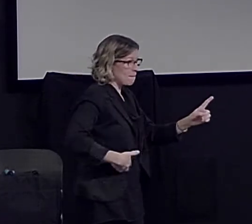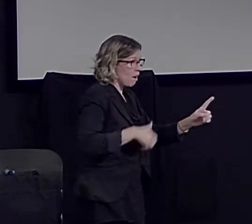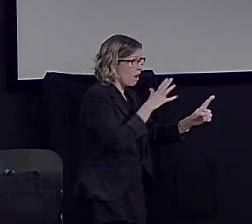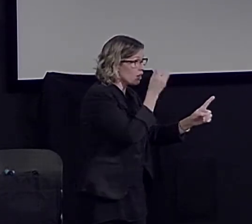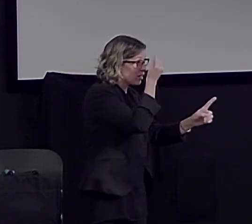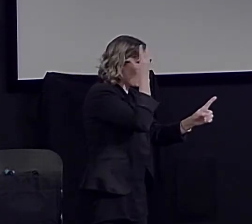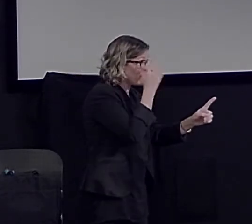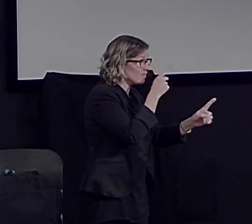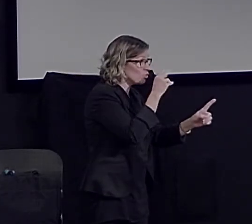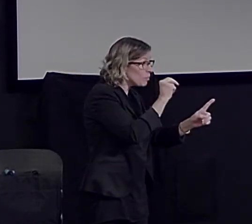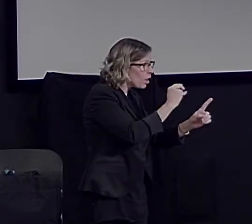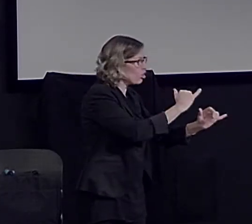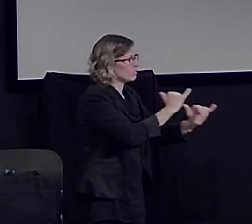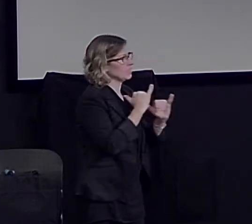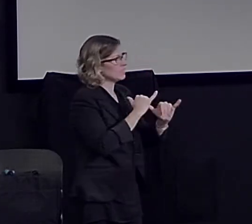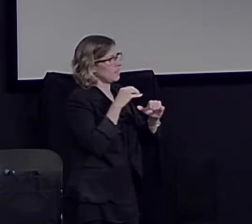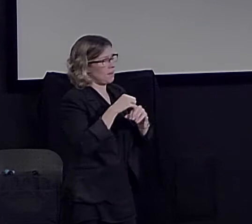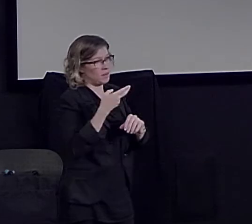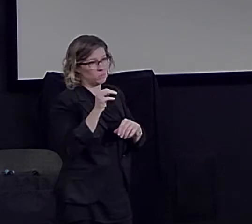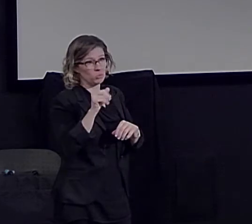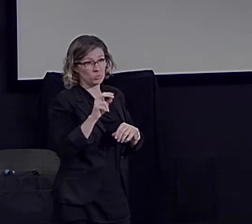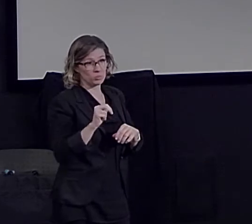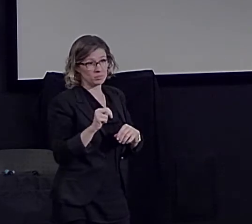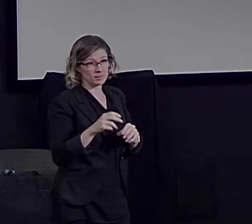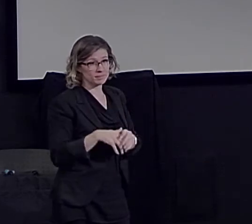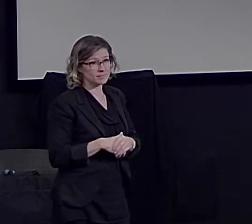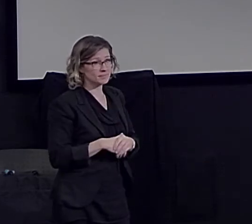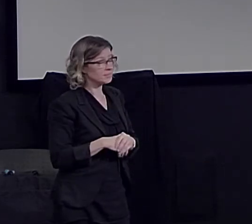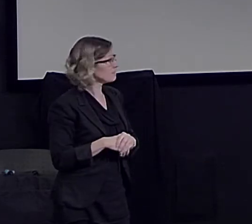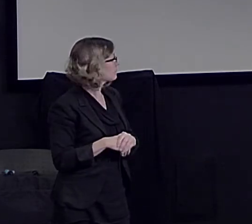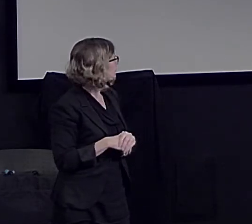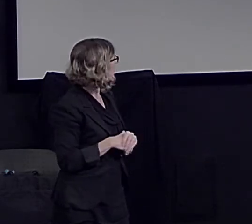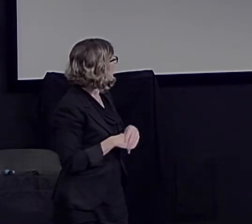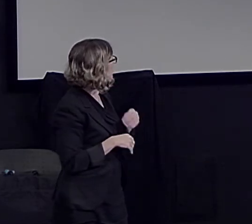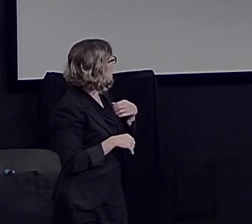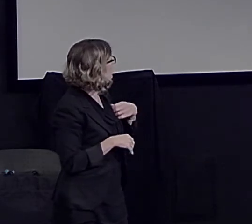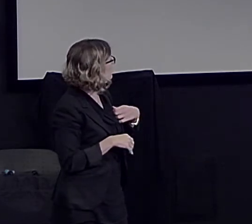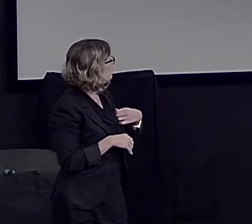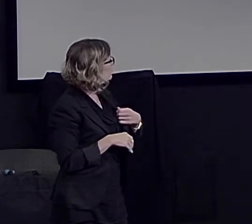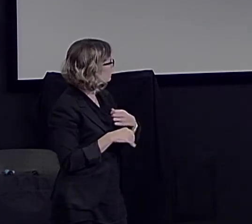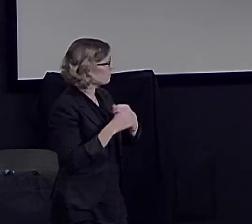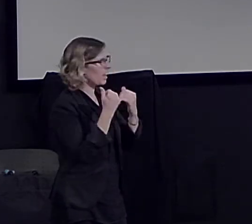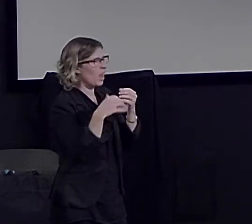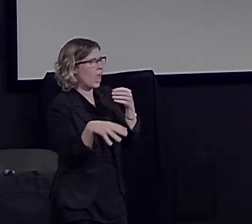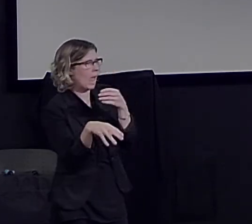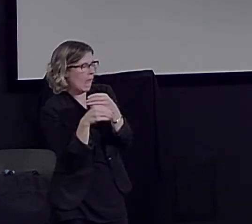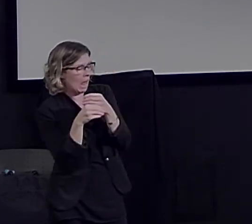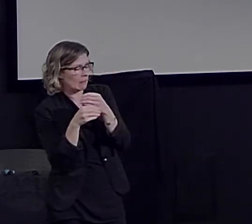in humans. Now, just a small parenthesis.